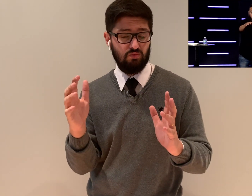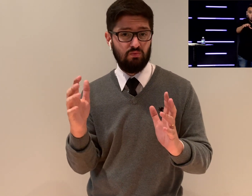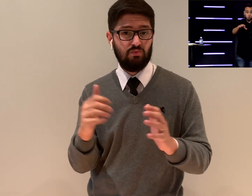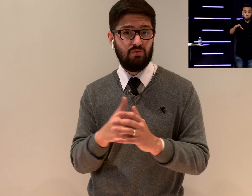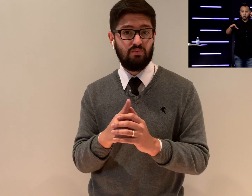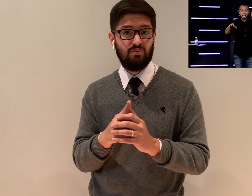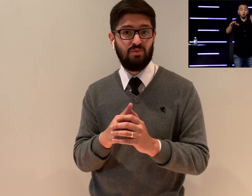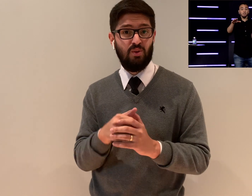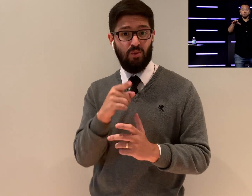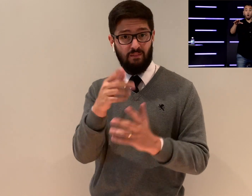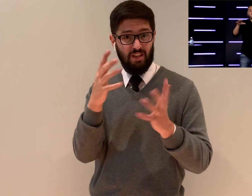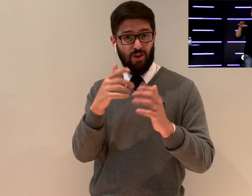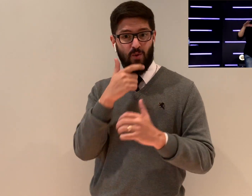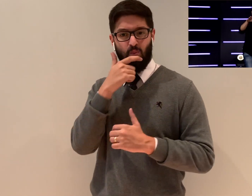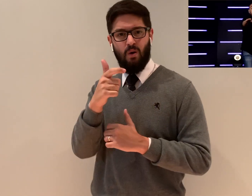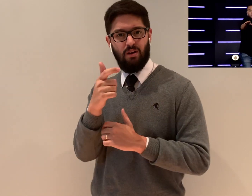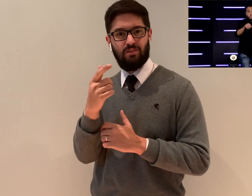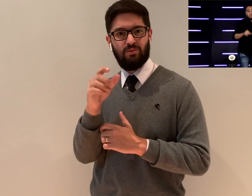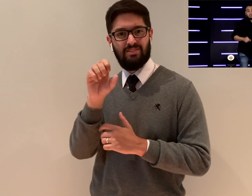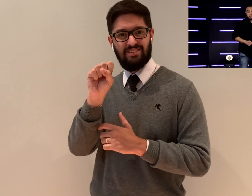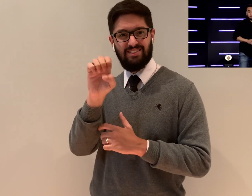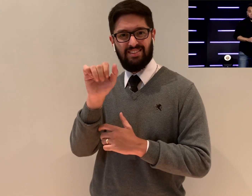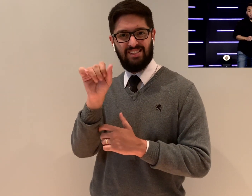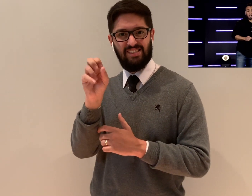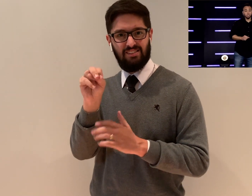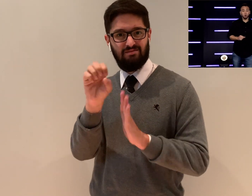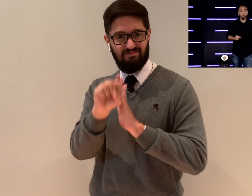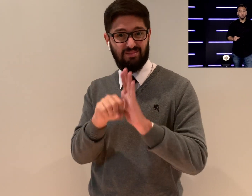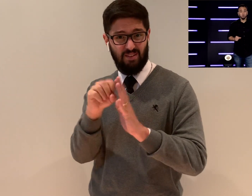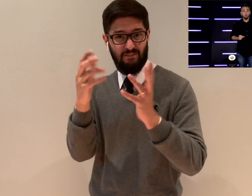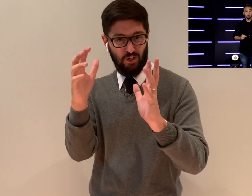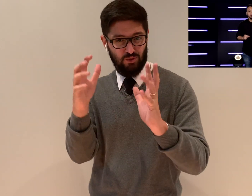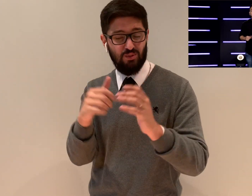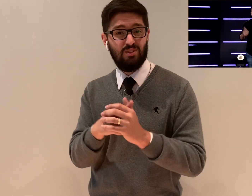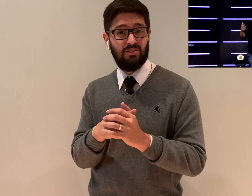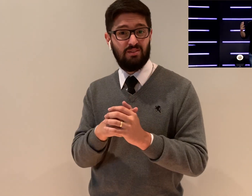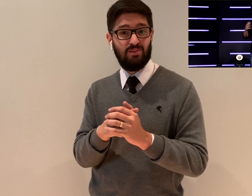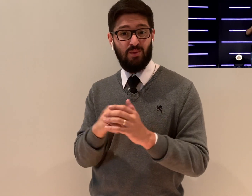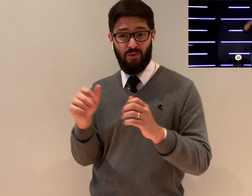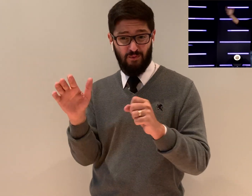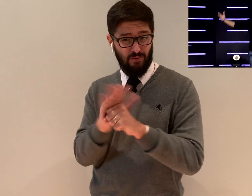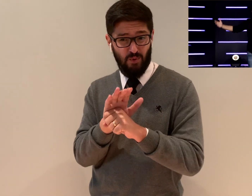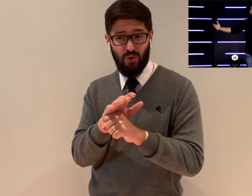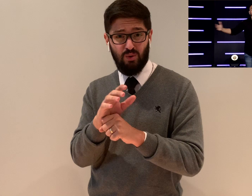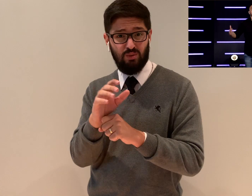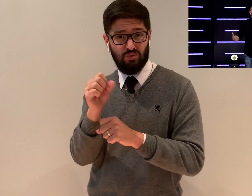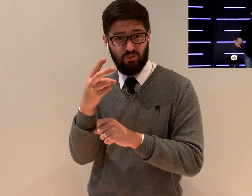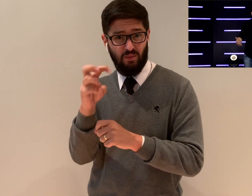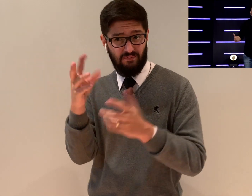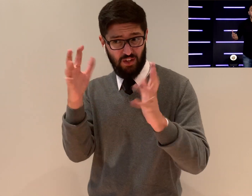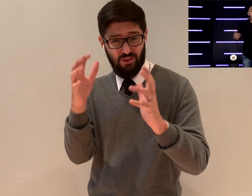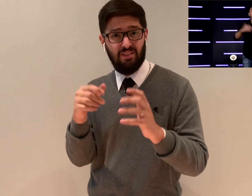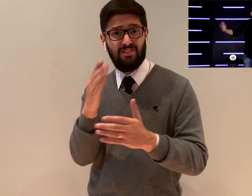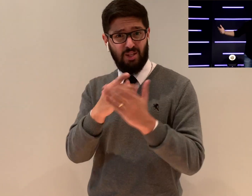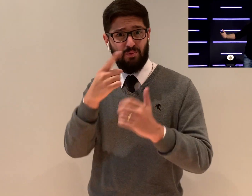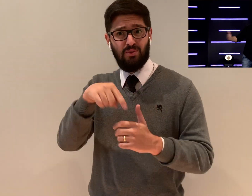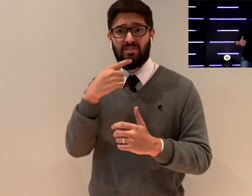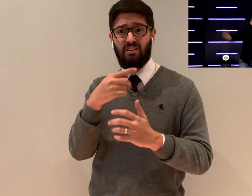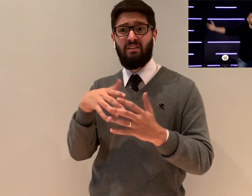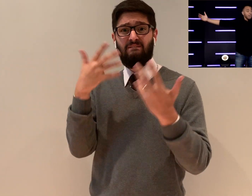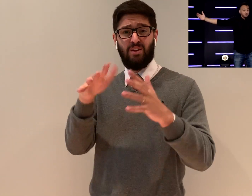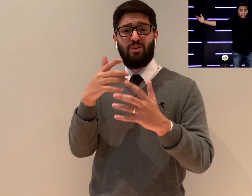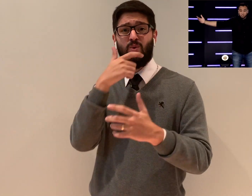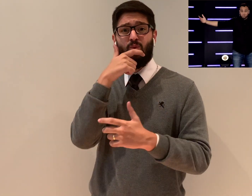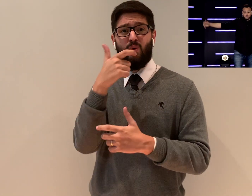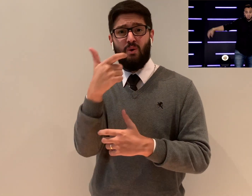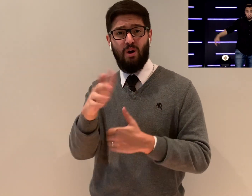of a show, not only have you watched a season of a show, not only have you watched an entire show, some of you are like, I've watched all